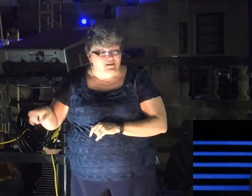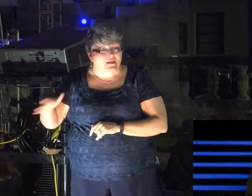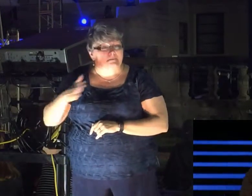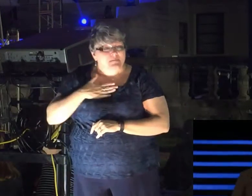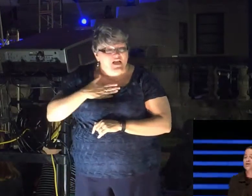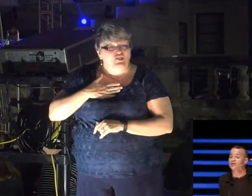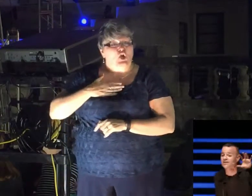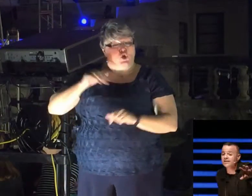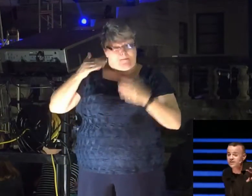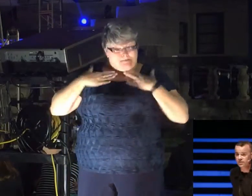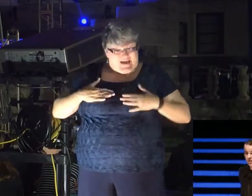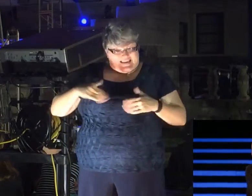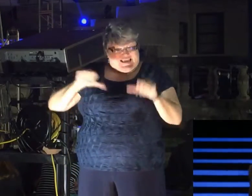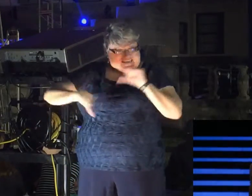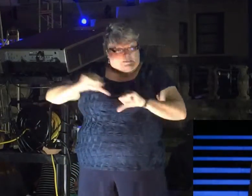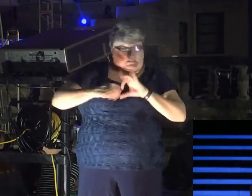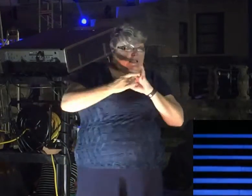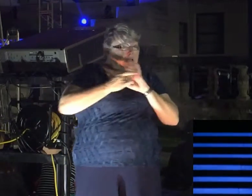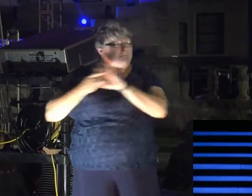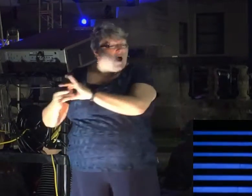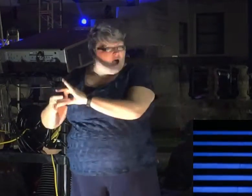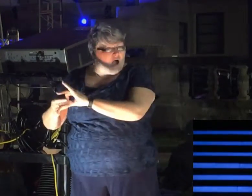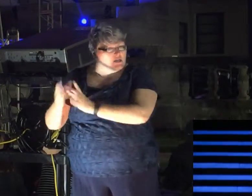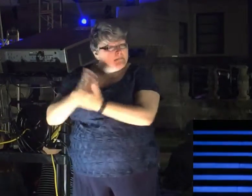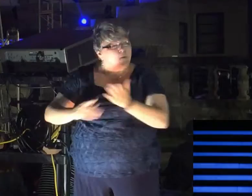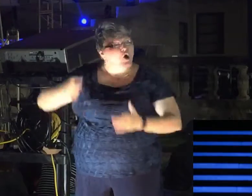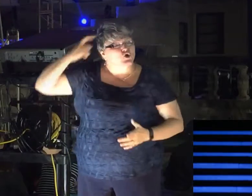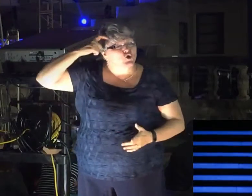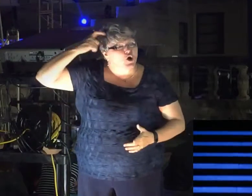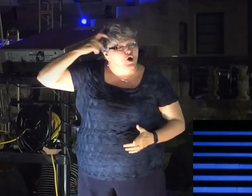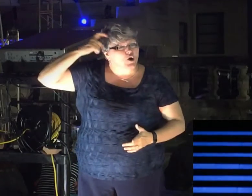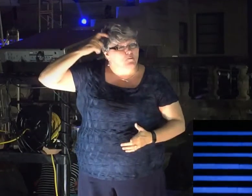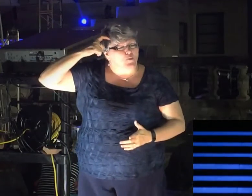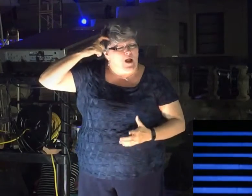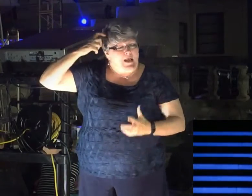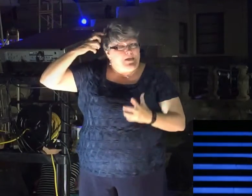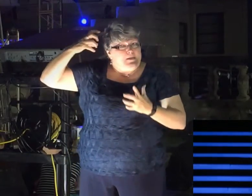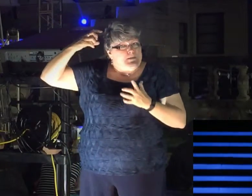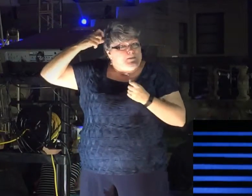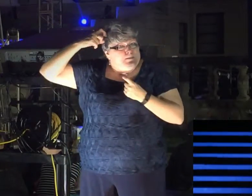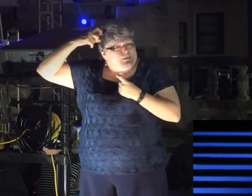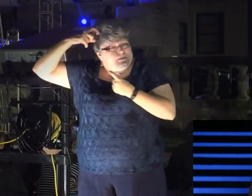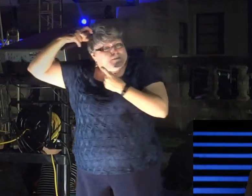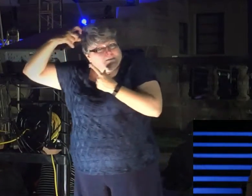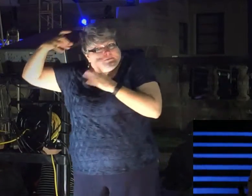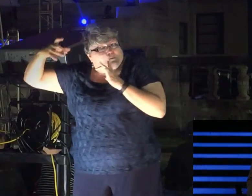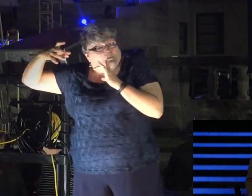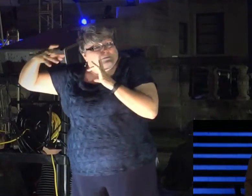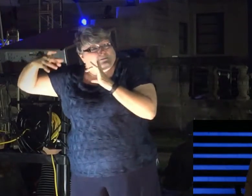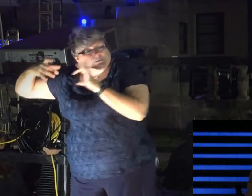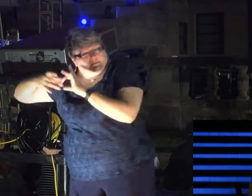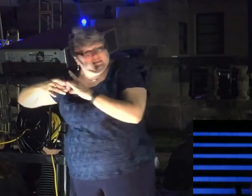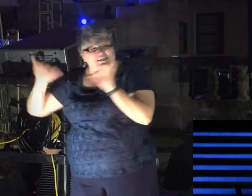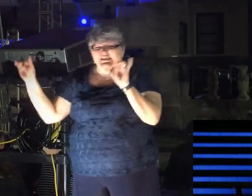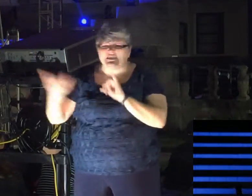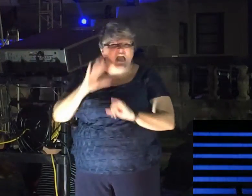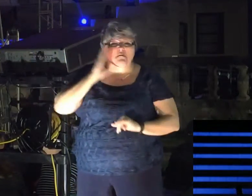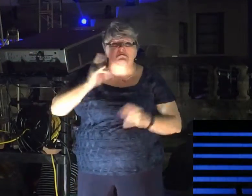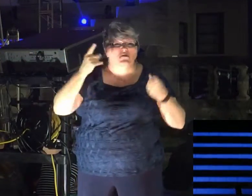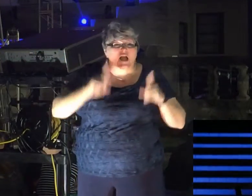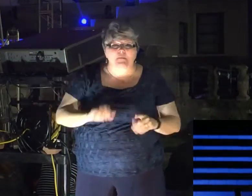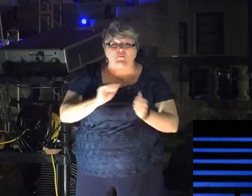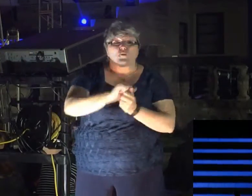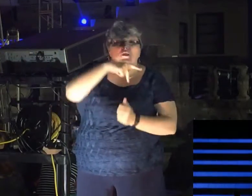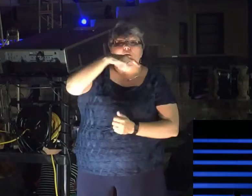to him. Because you're literally chemically addicted to them. And there's part of your brain that is being suffocated and it doesn't like how that feels. That